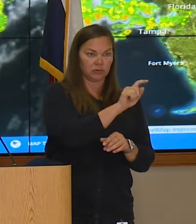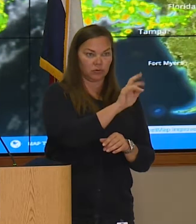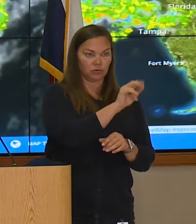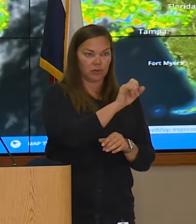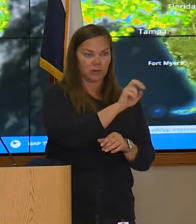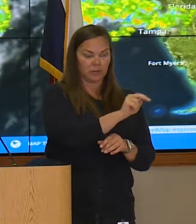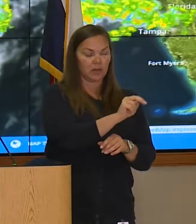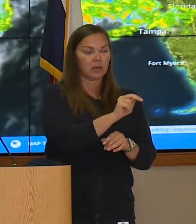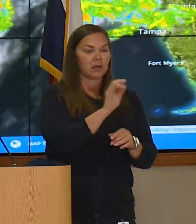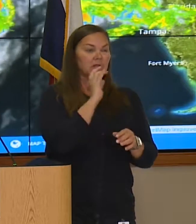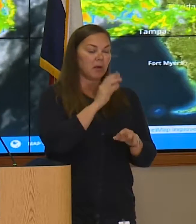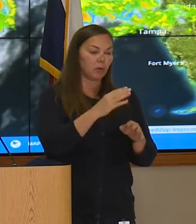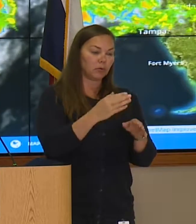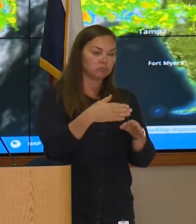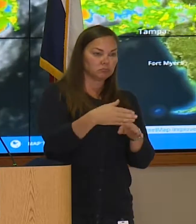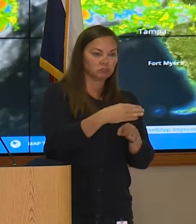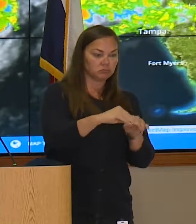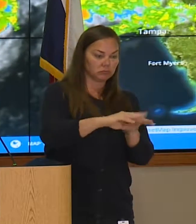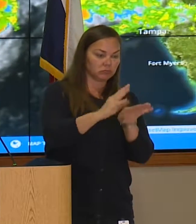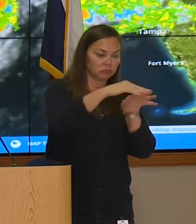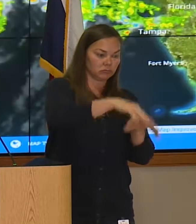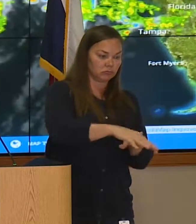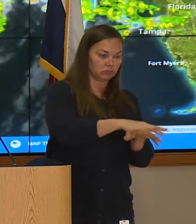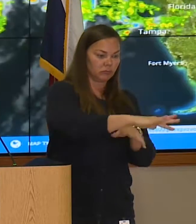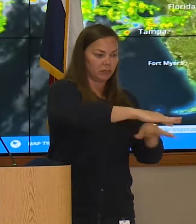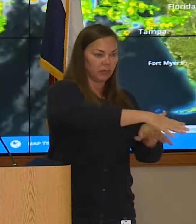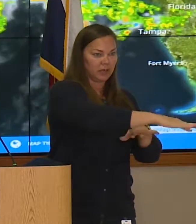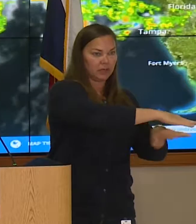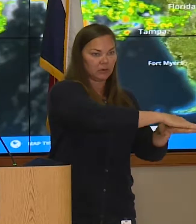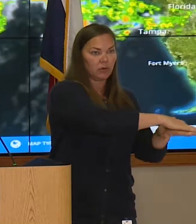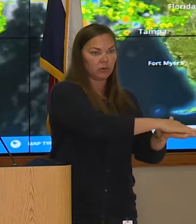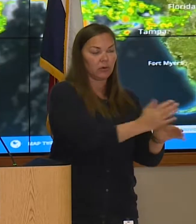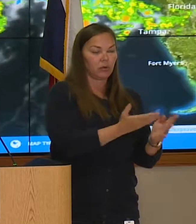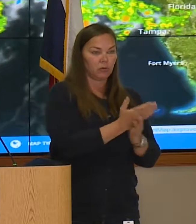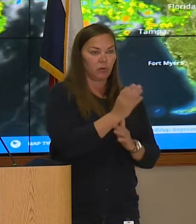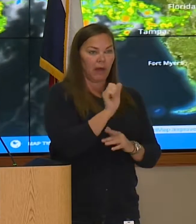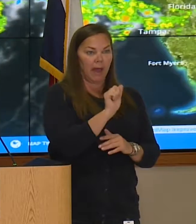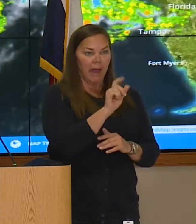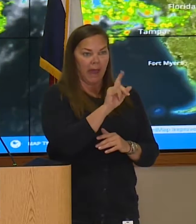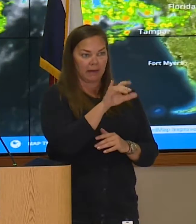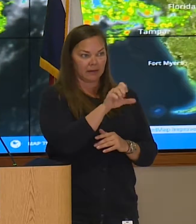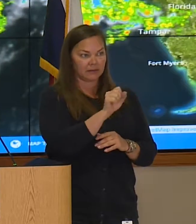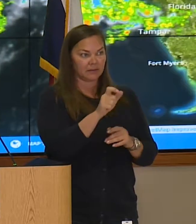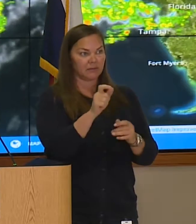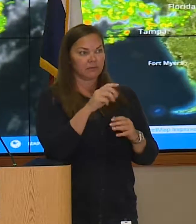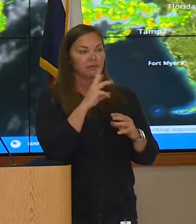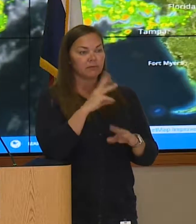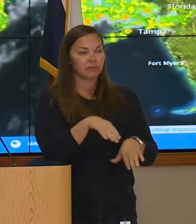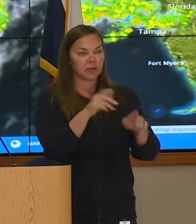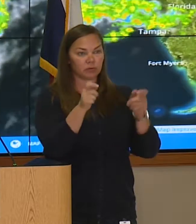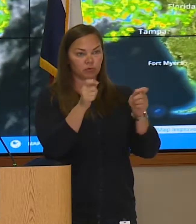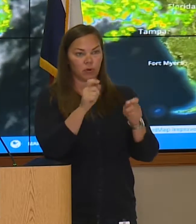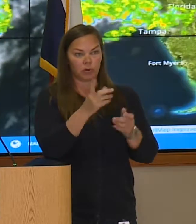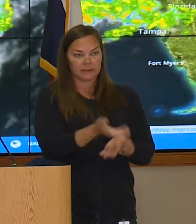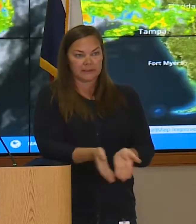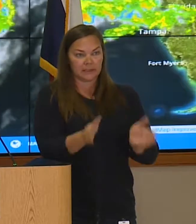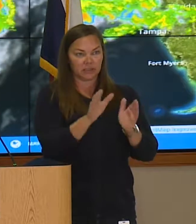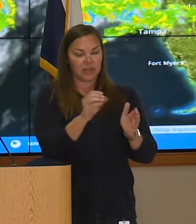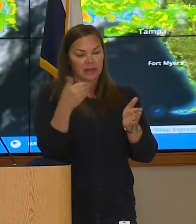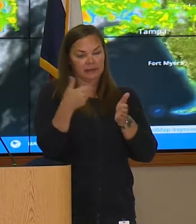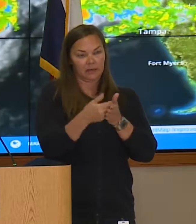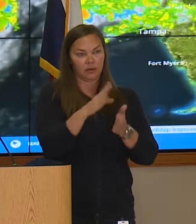migrate toward Buffalo Bayou through the Addicks flood control ditch and along the Beltway 8